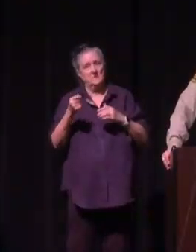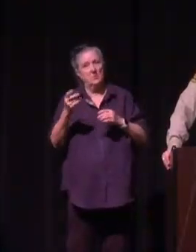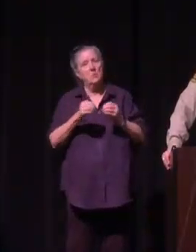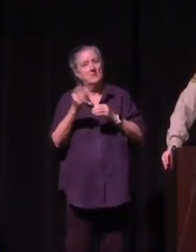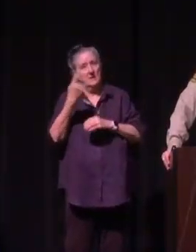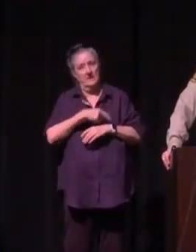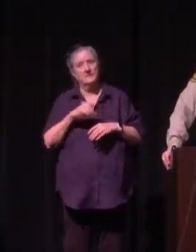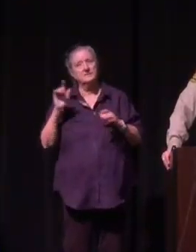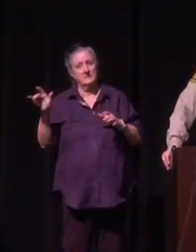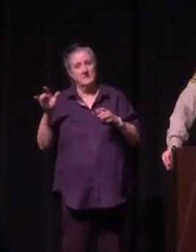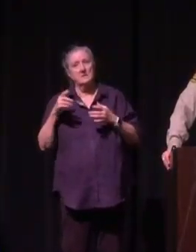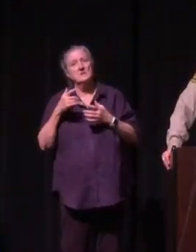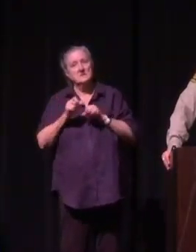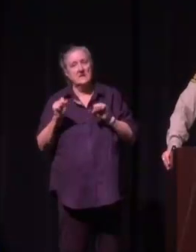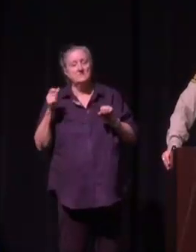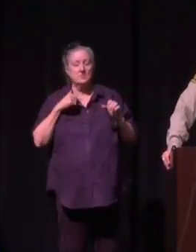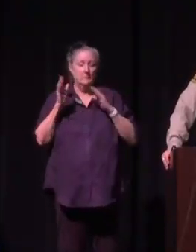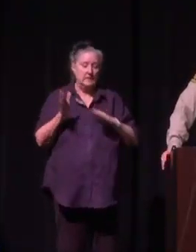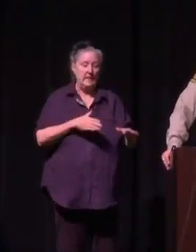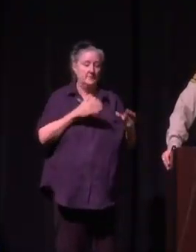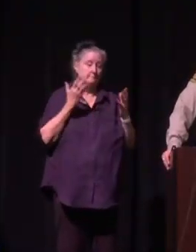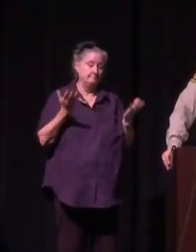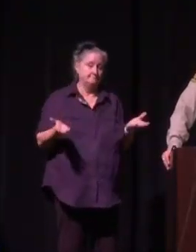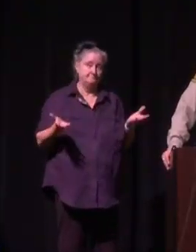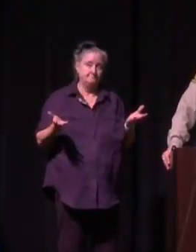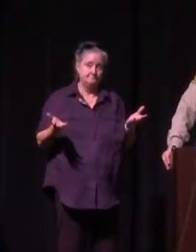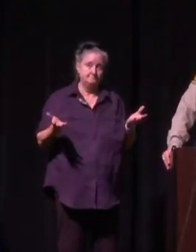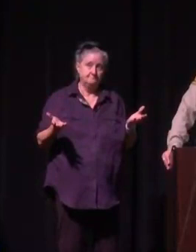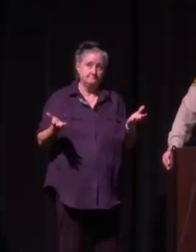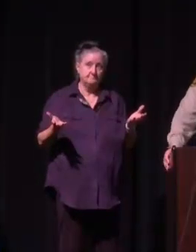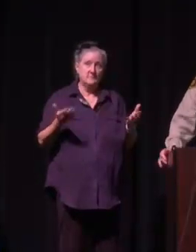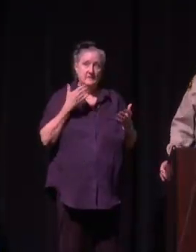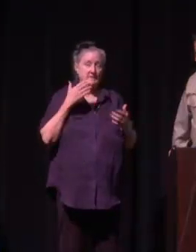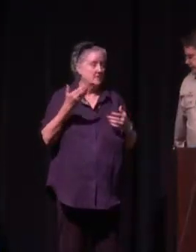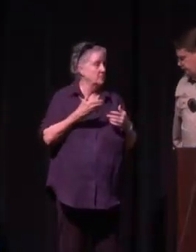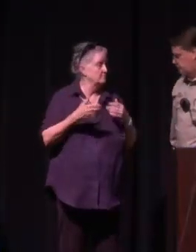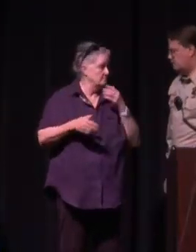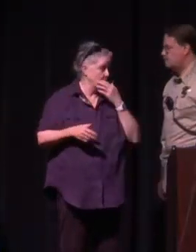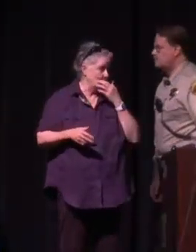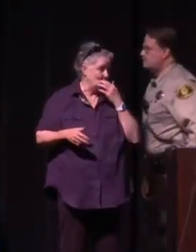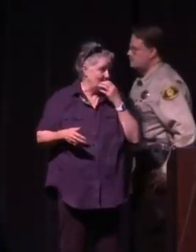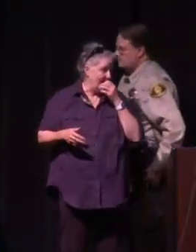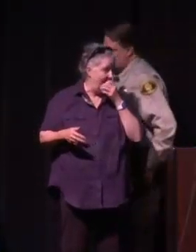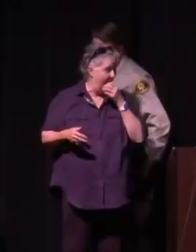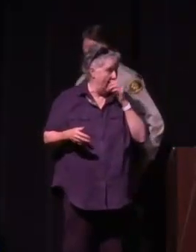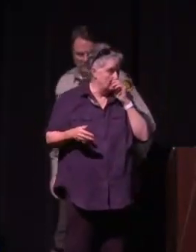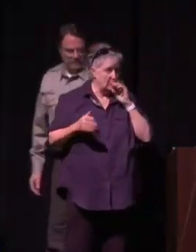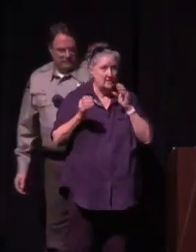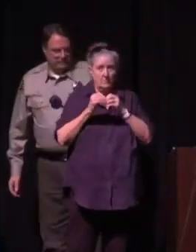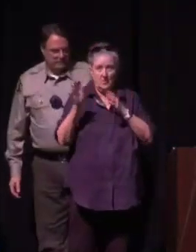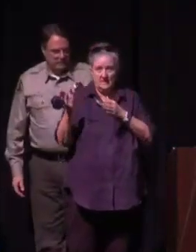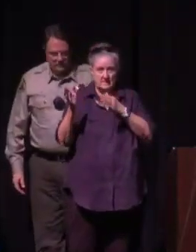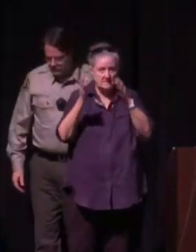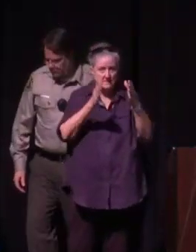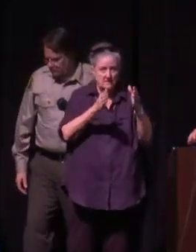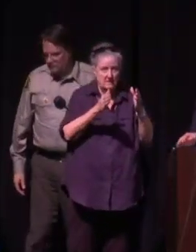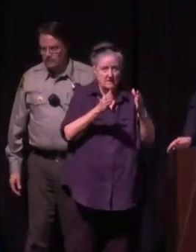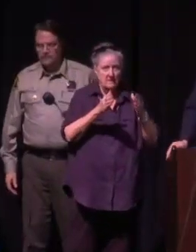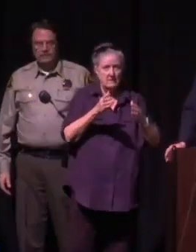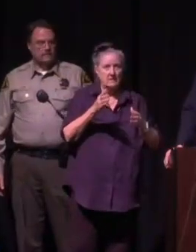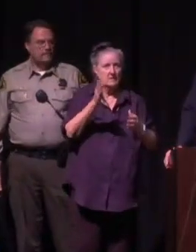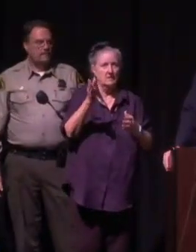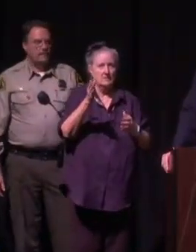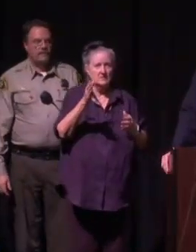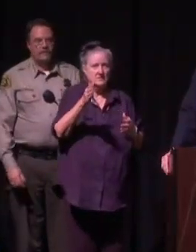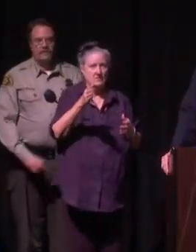more days. So you should plan accordingly, I would think. Thank you. Any more in this section here? Question